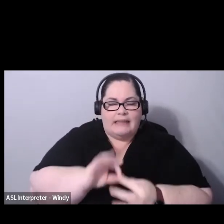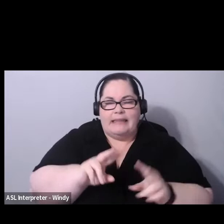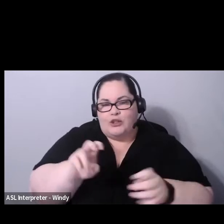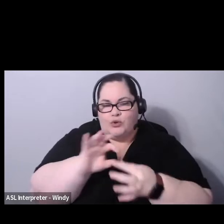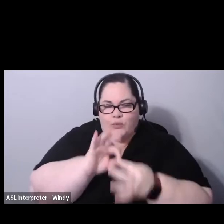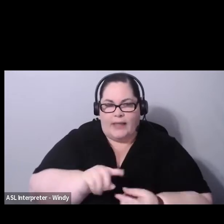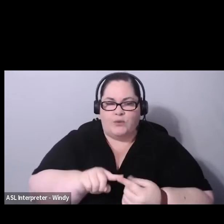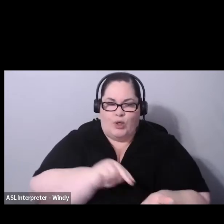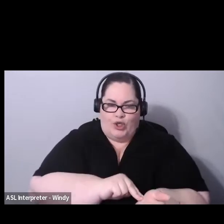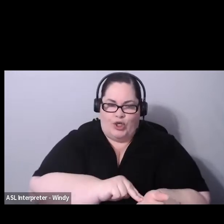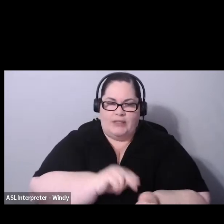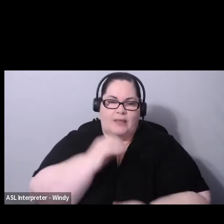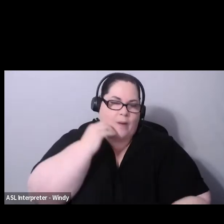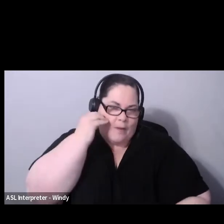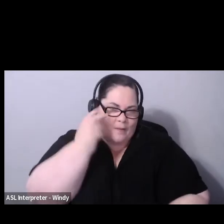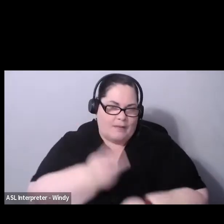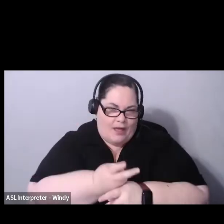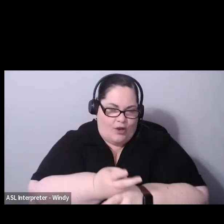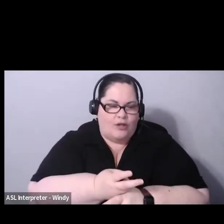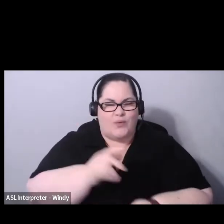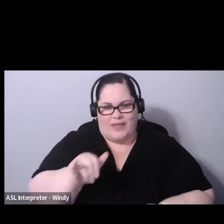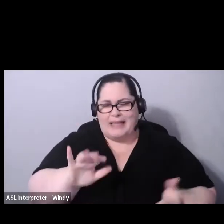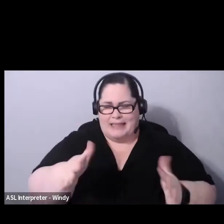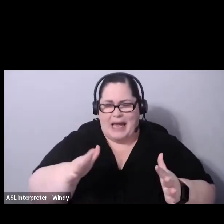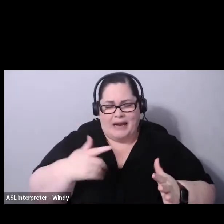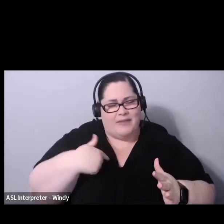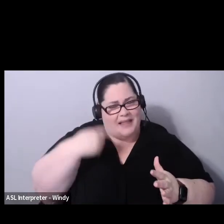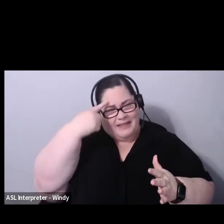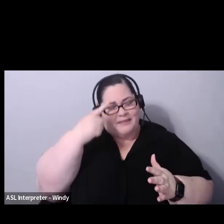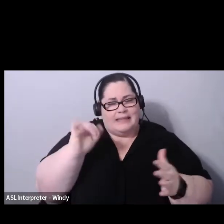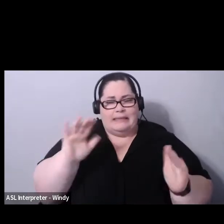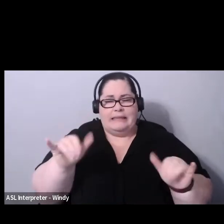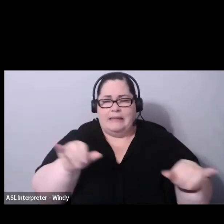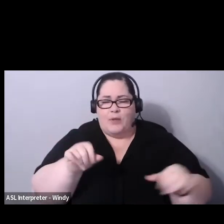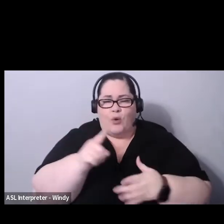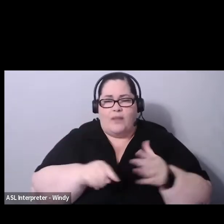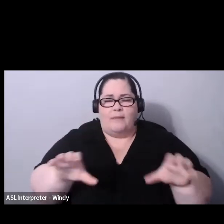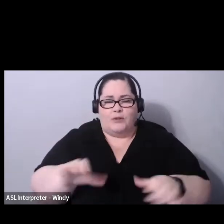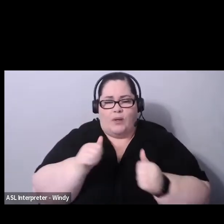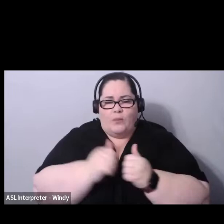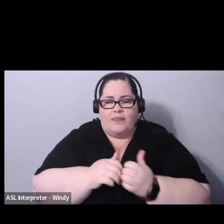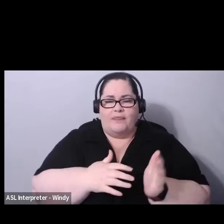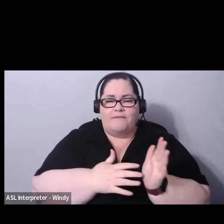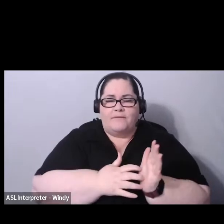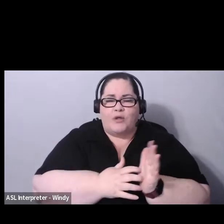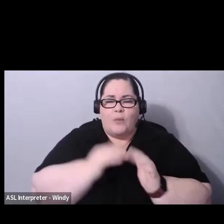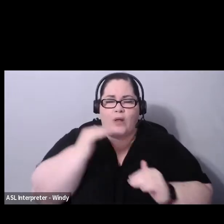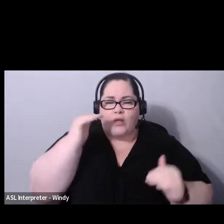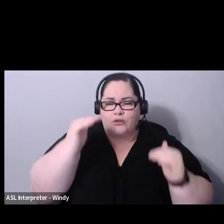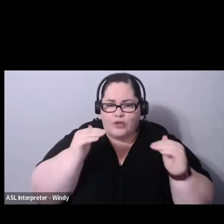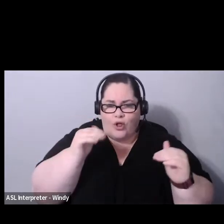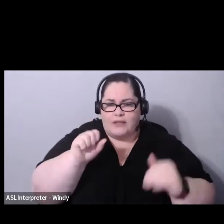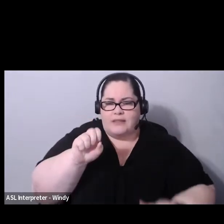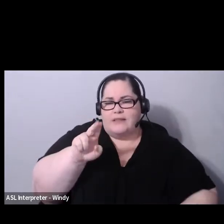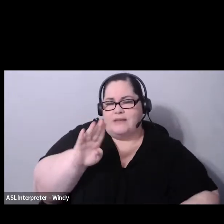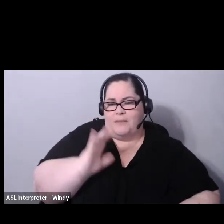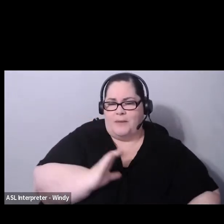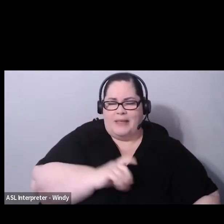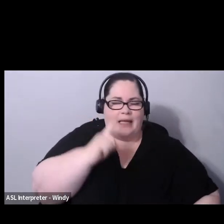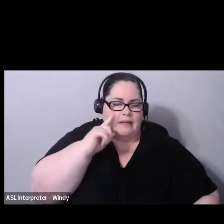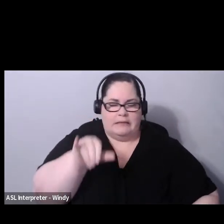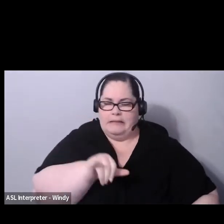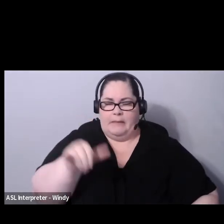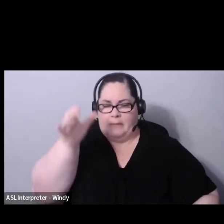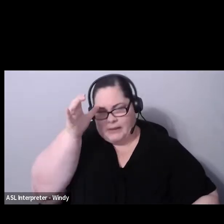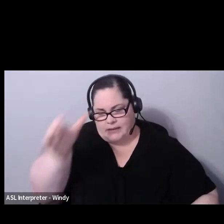So this I imagine is similar to what the work they've been doing with the Vulnerable Adult Subcommittee.